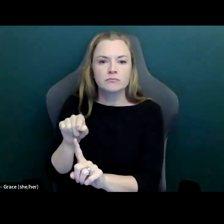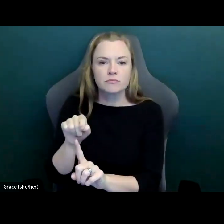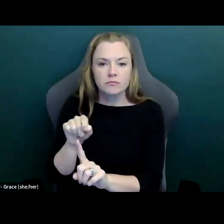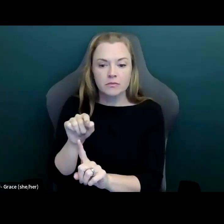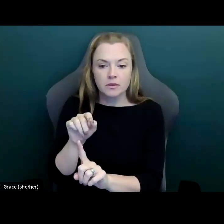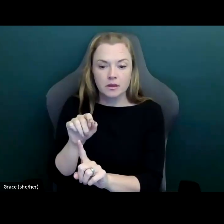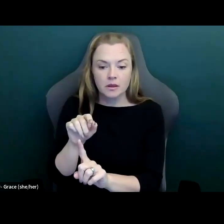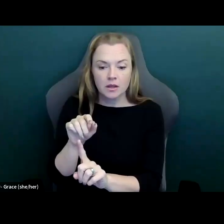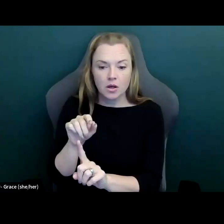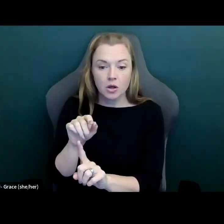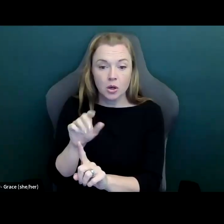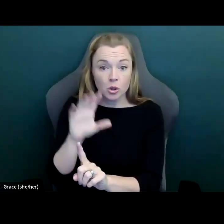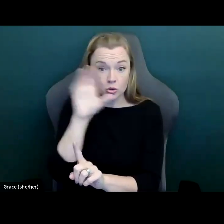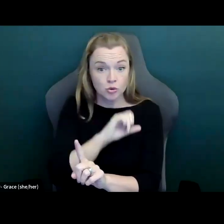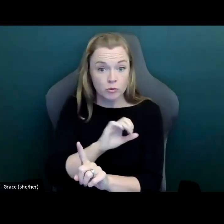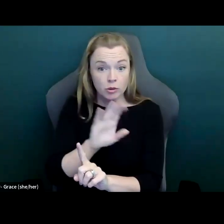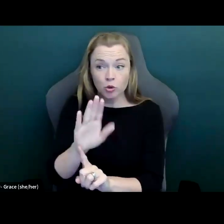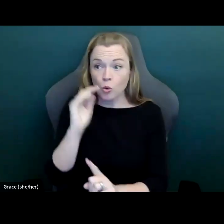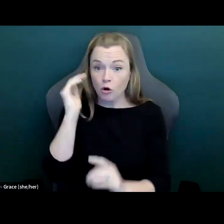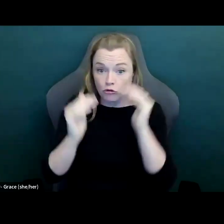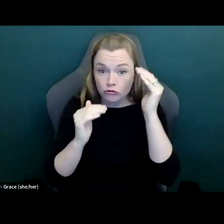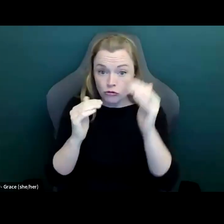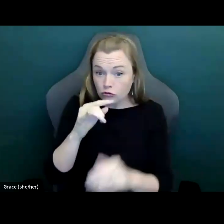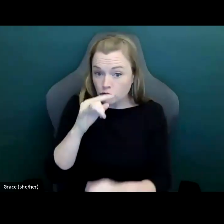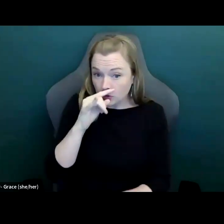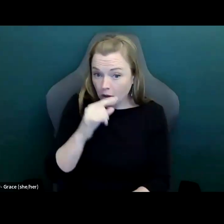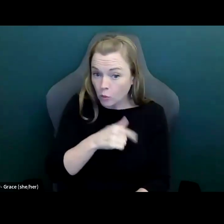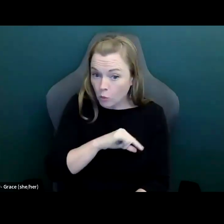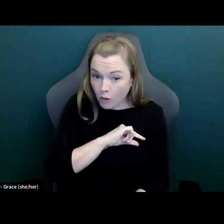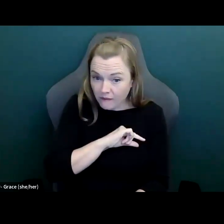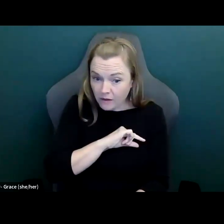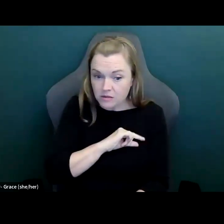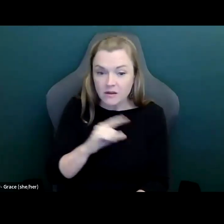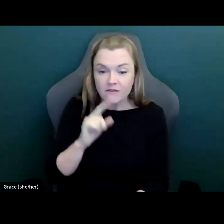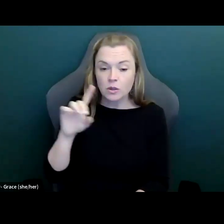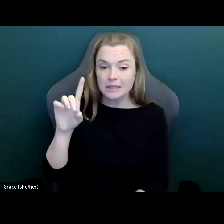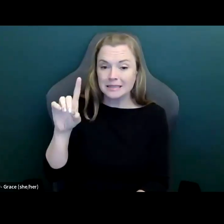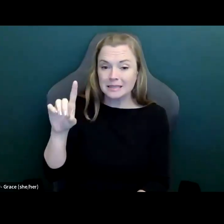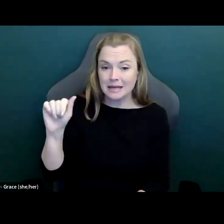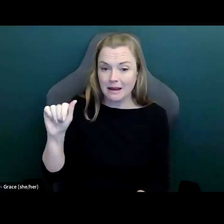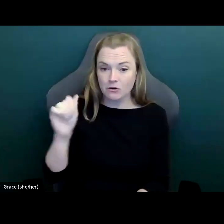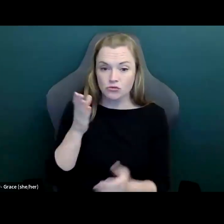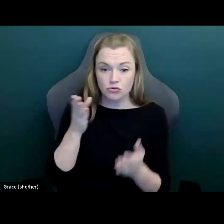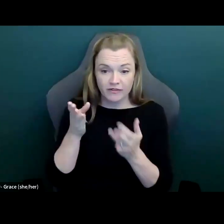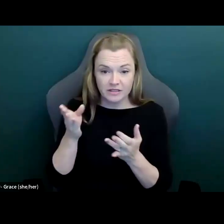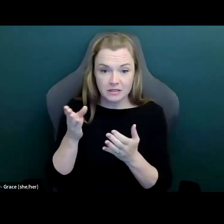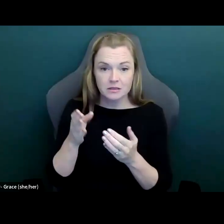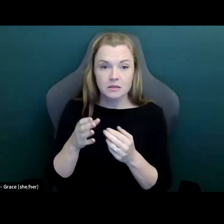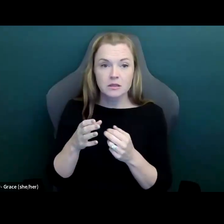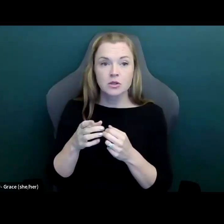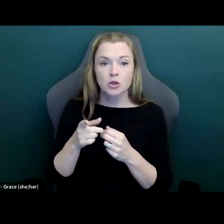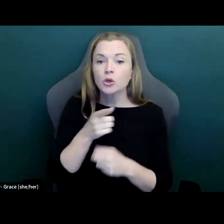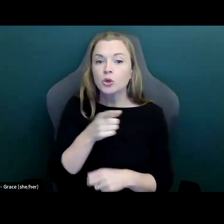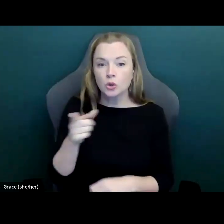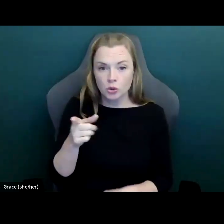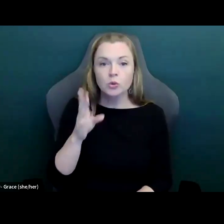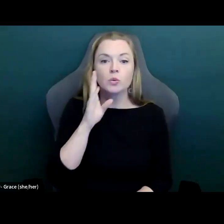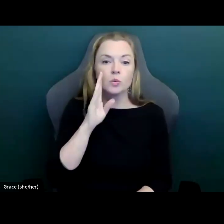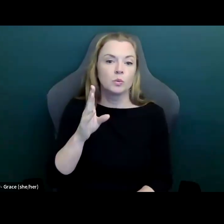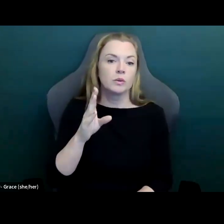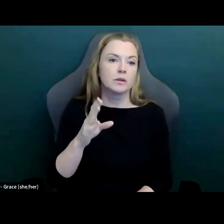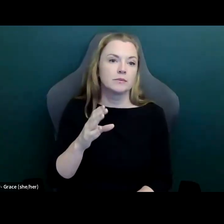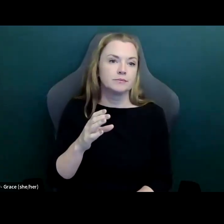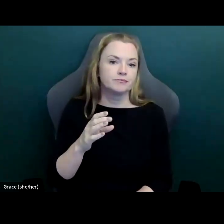assuming that your adult child qualifies for DDA services, you will be helped